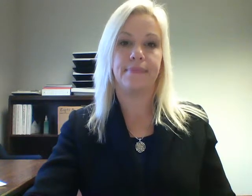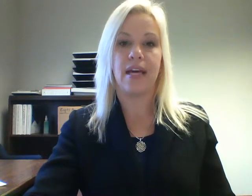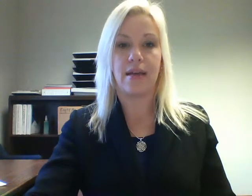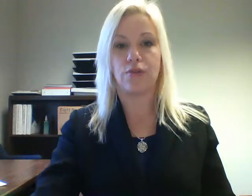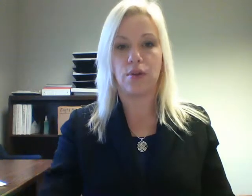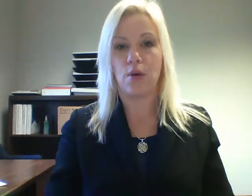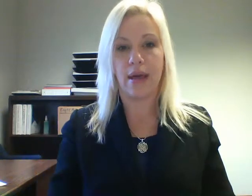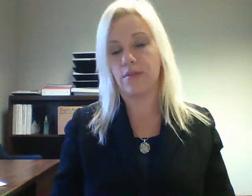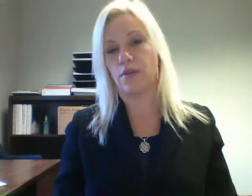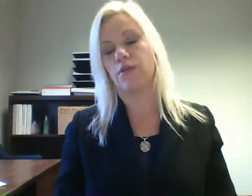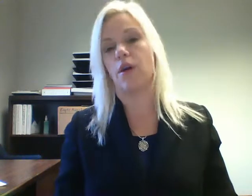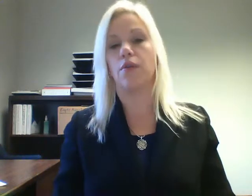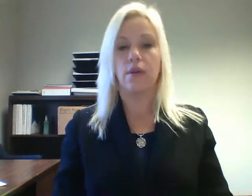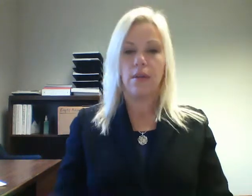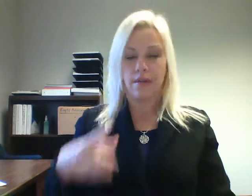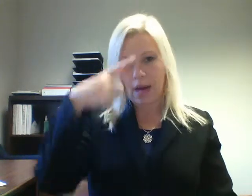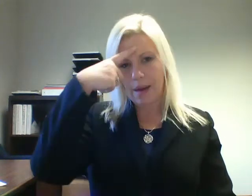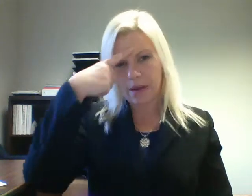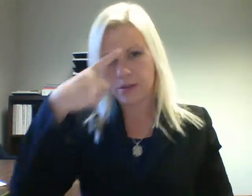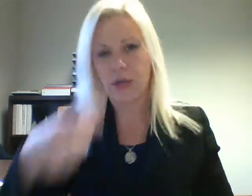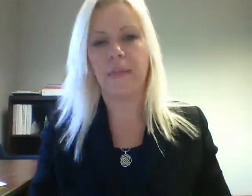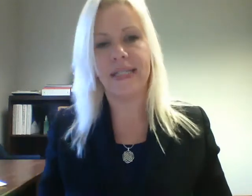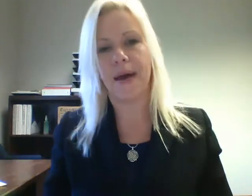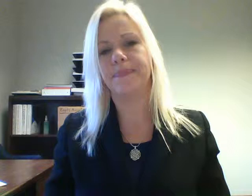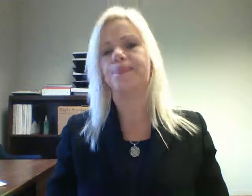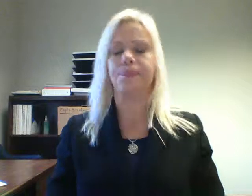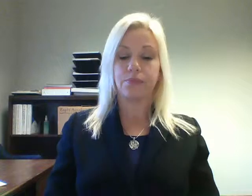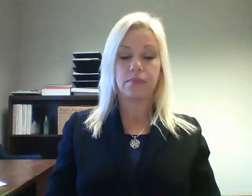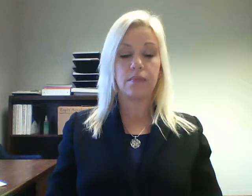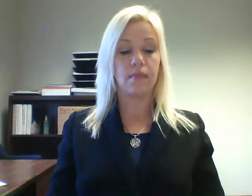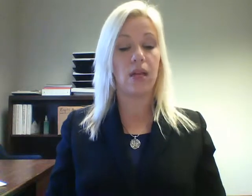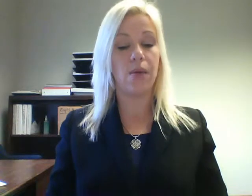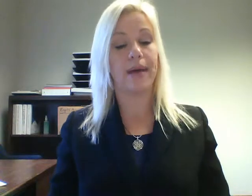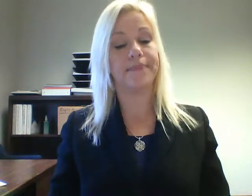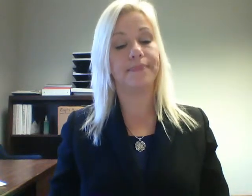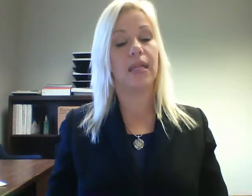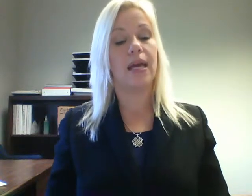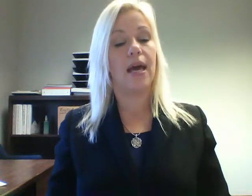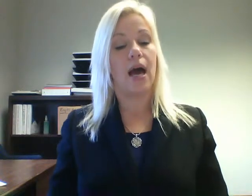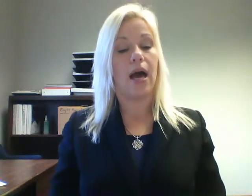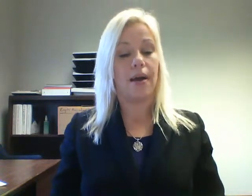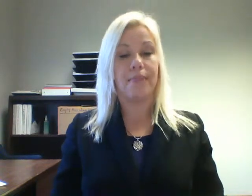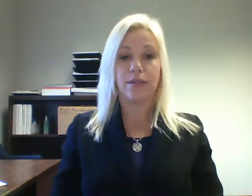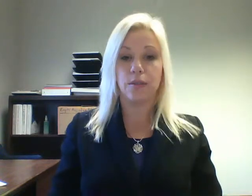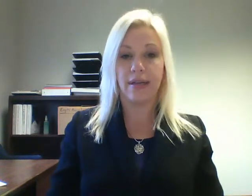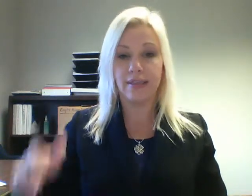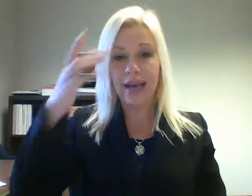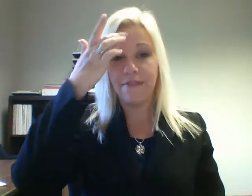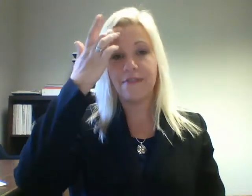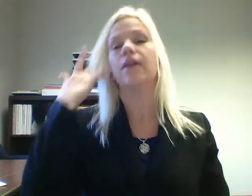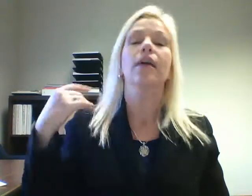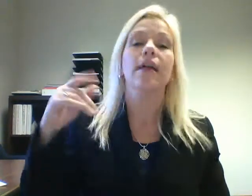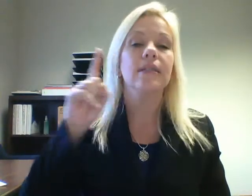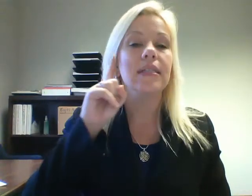a yes or no answer. So the eyebrows are going to be down. Okay. Next one is deaf. The sign